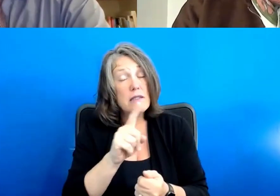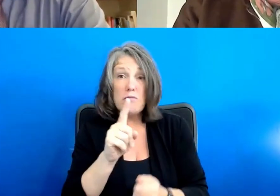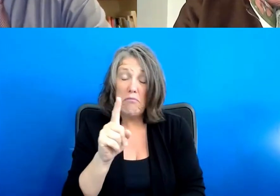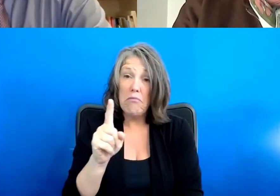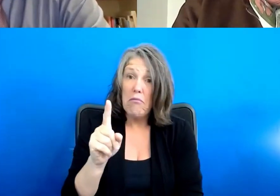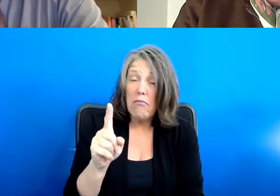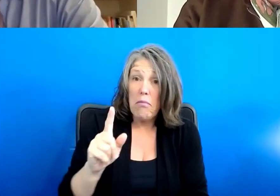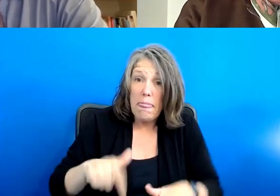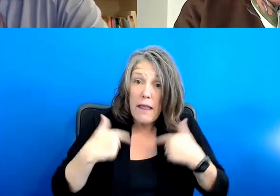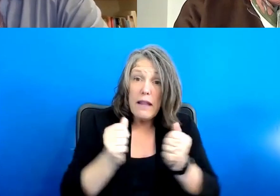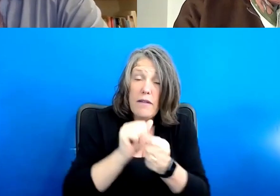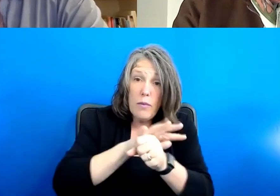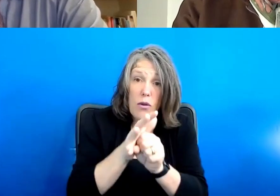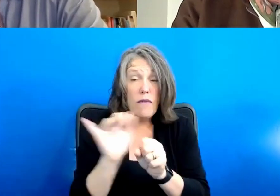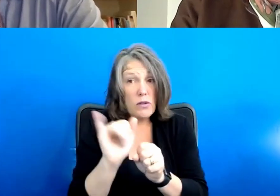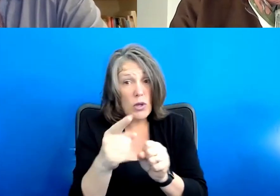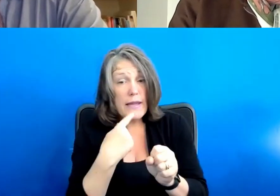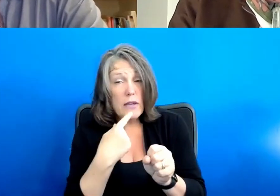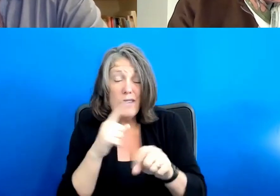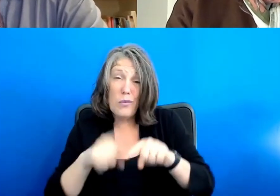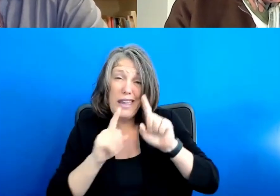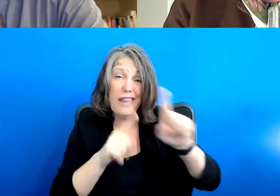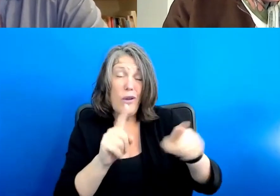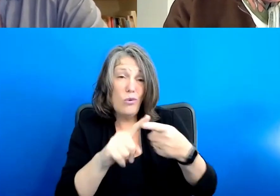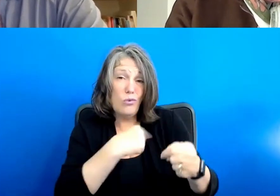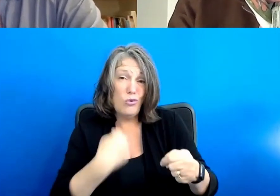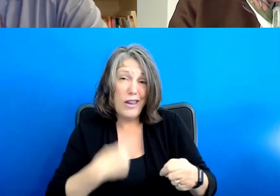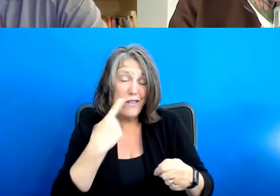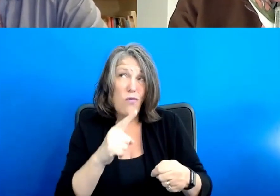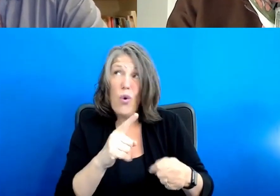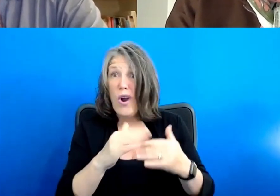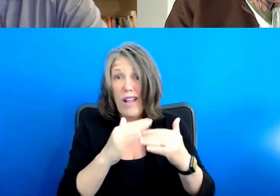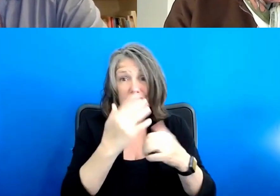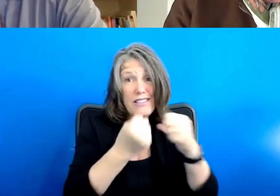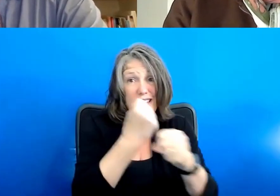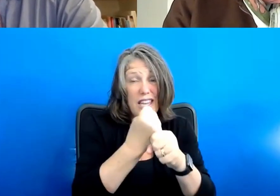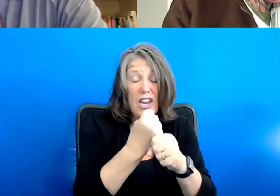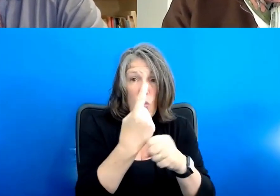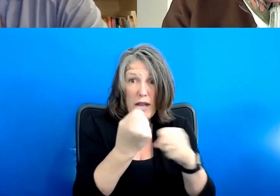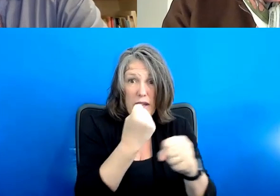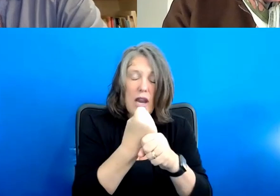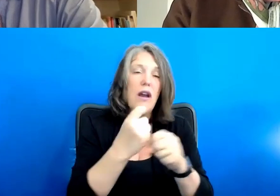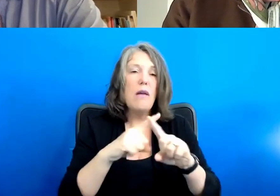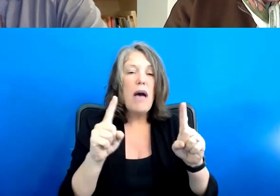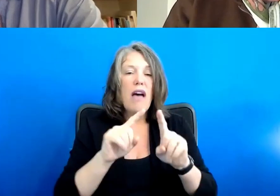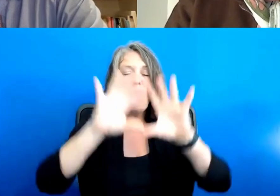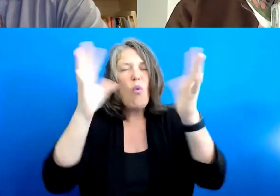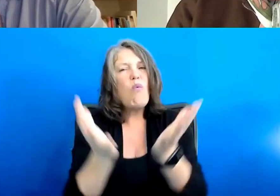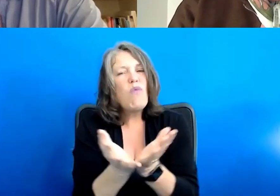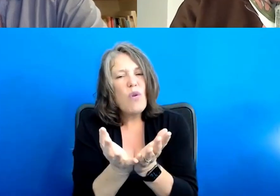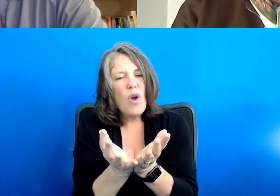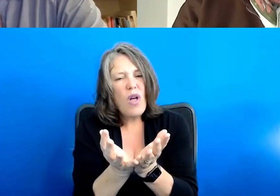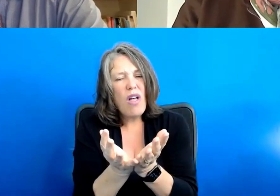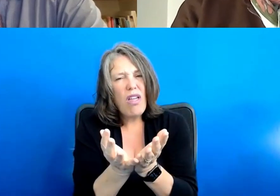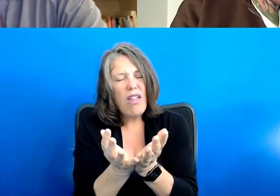won't be able to go back to China for probably another year, but overall, what has been and continues to